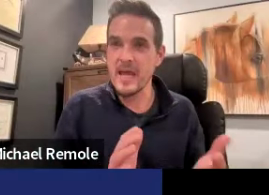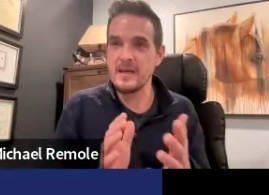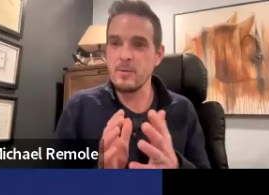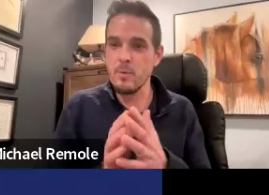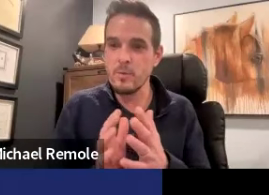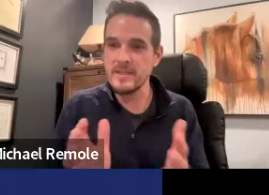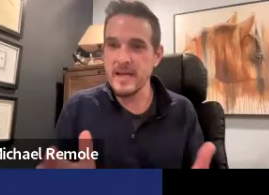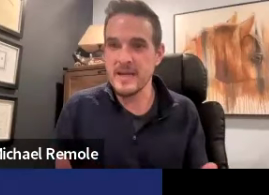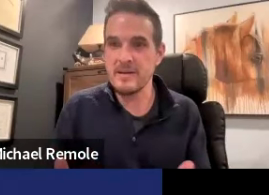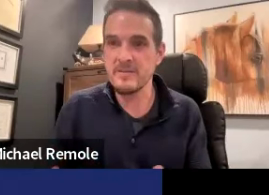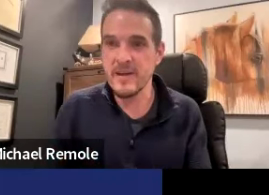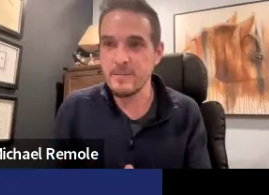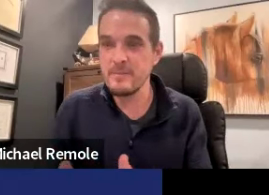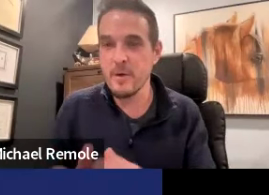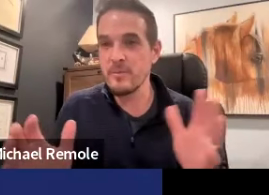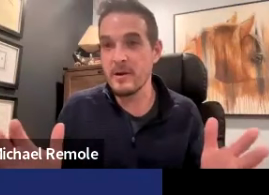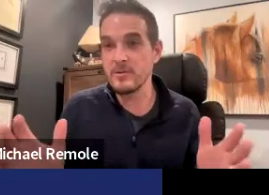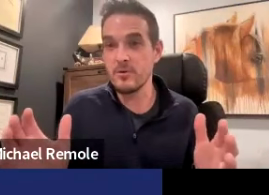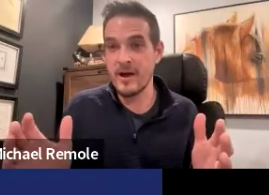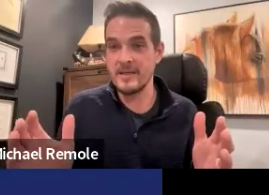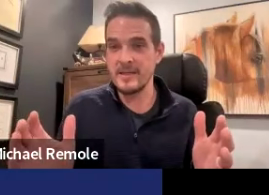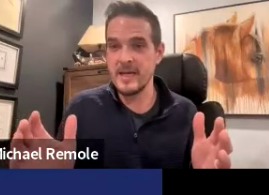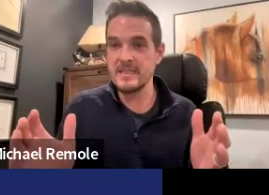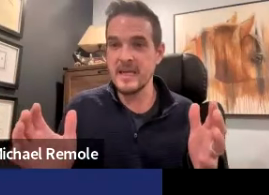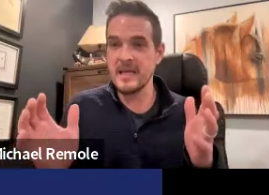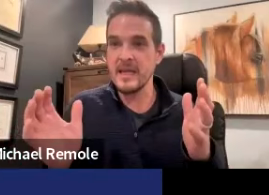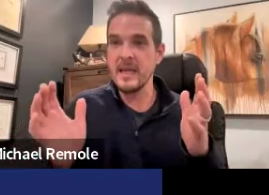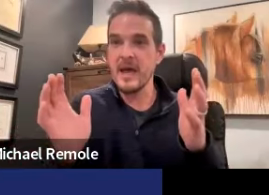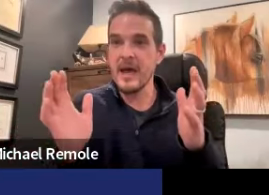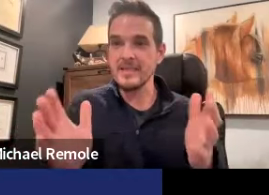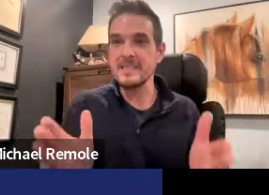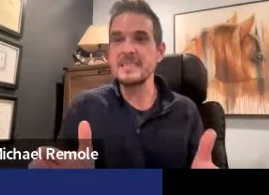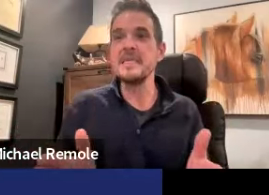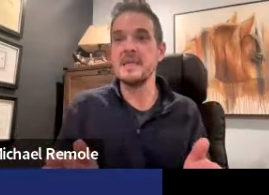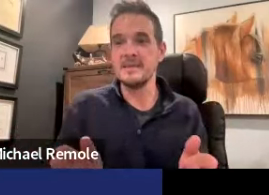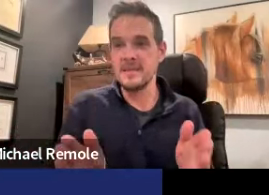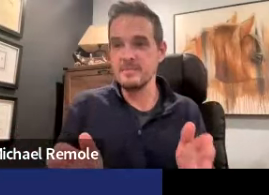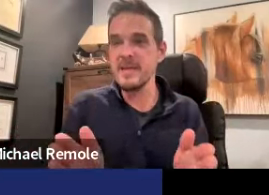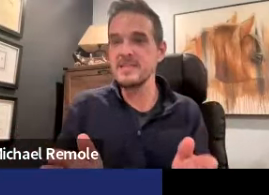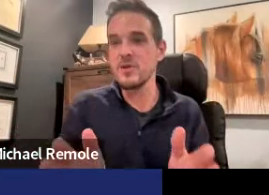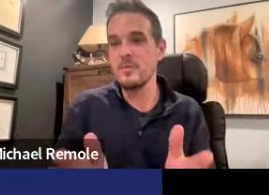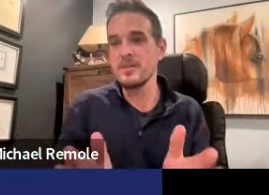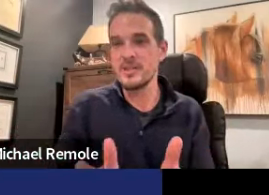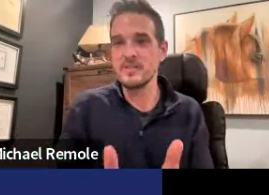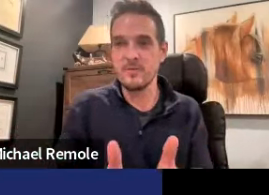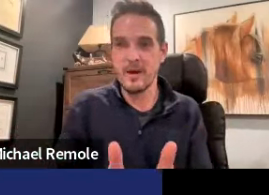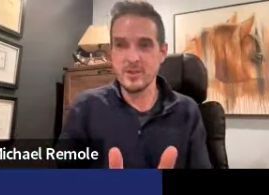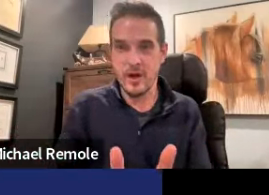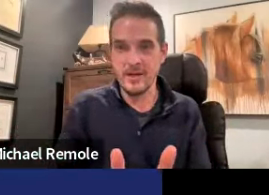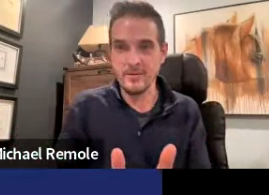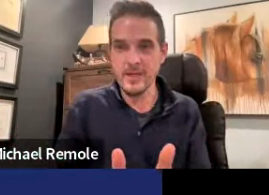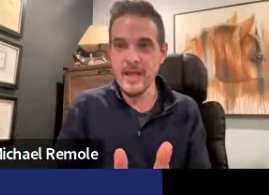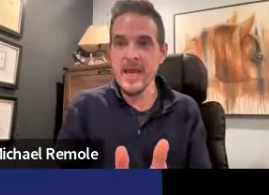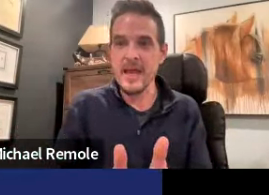kiddo. And when we sat down as a family, both parents cried and said, I see this. This makes so much sense for